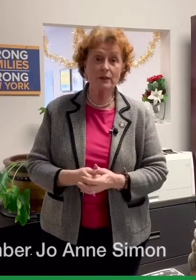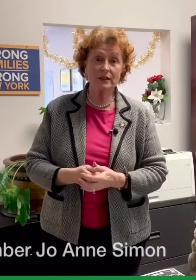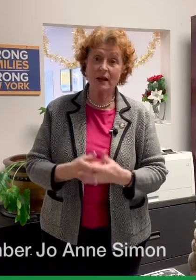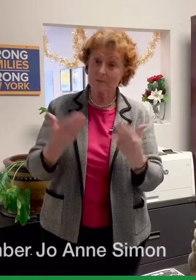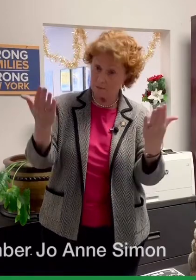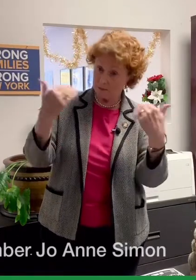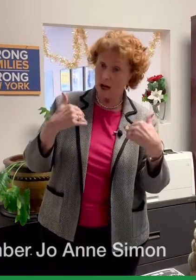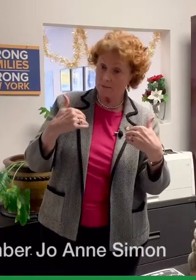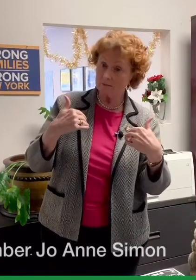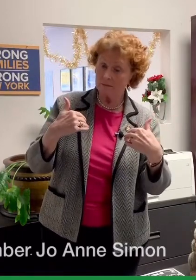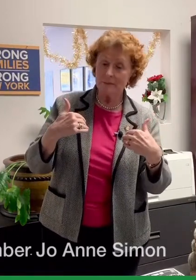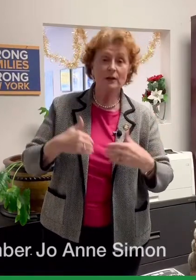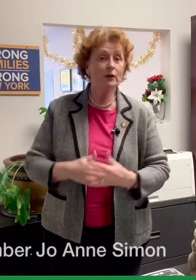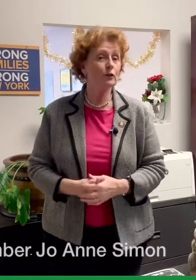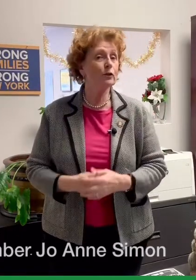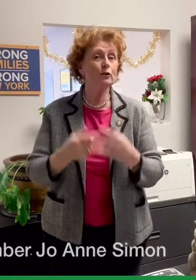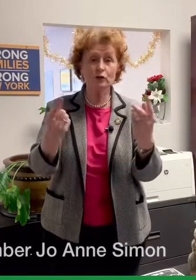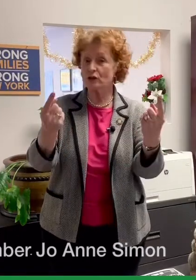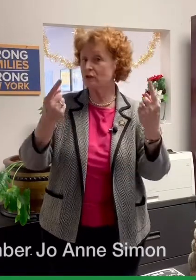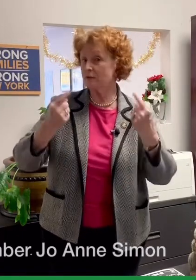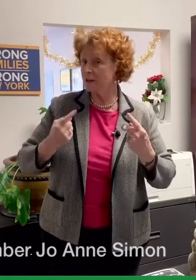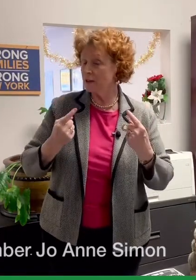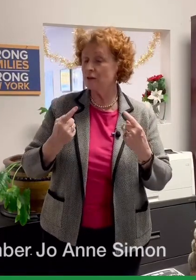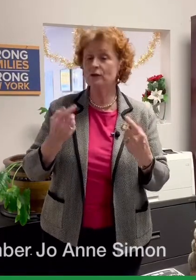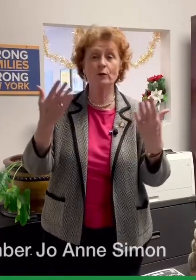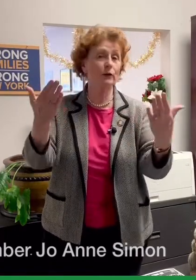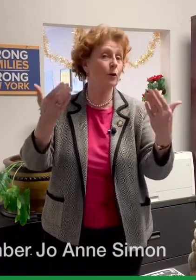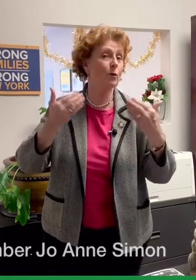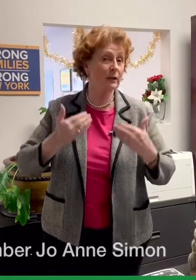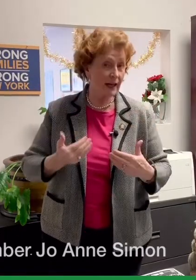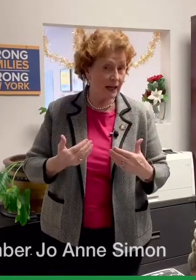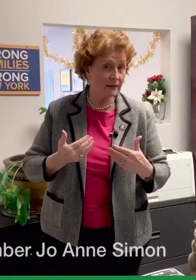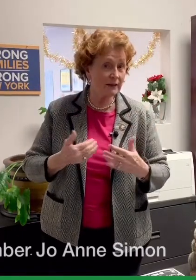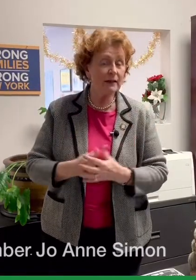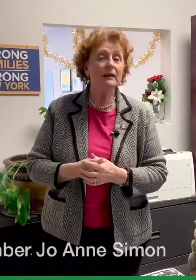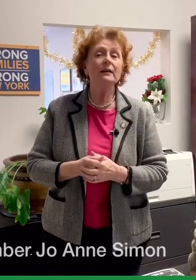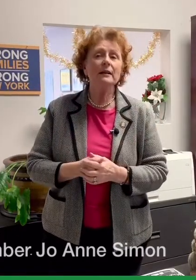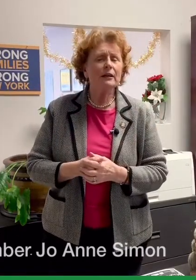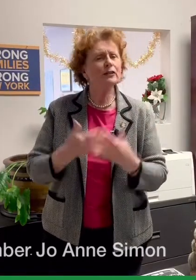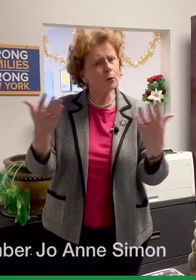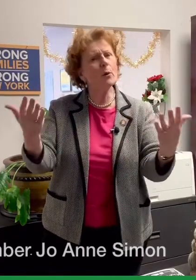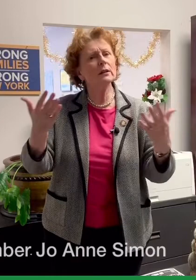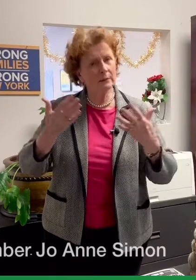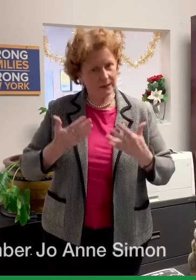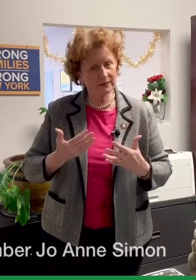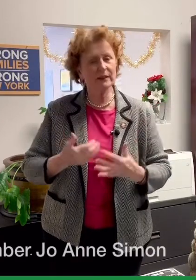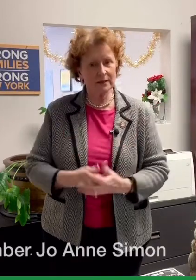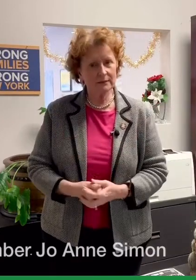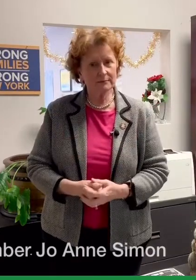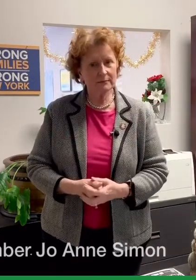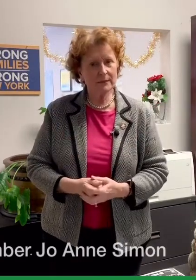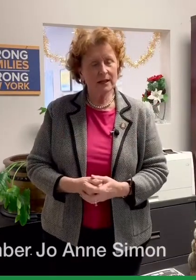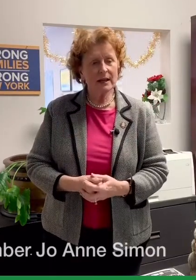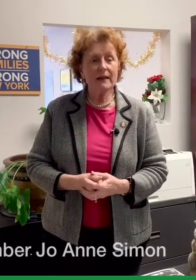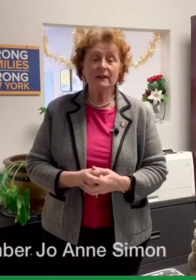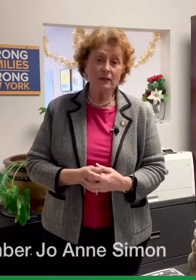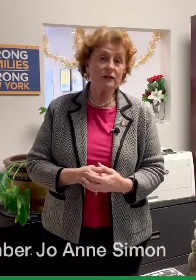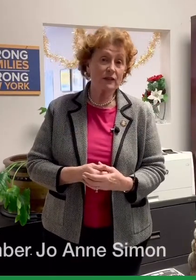come, come. You can use just your fingers or your whole hand. It's a welcoming sign. And the other sign is